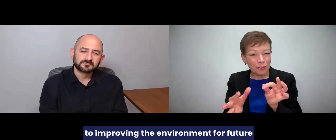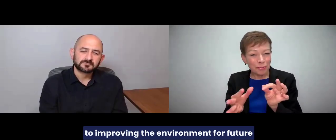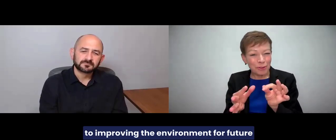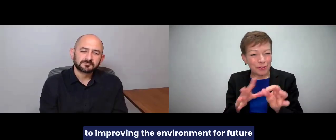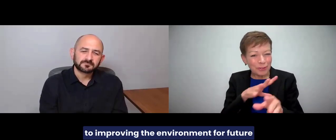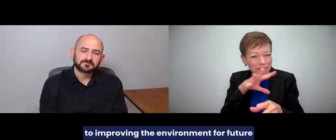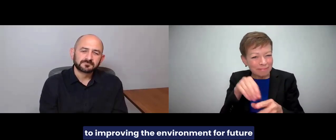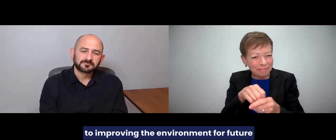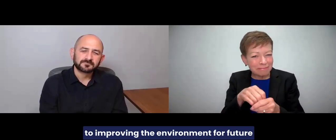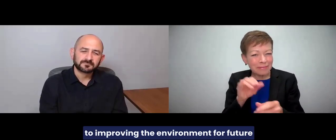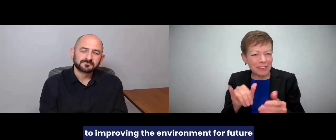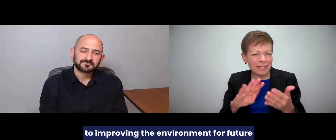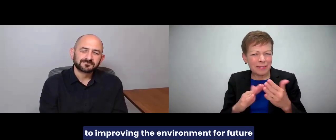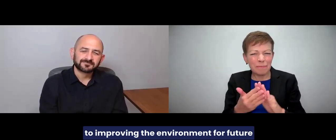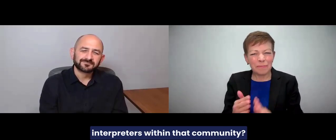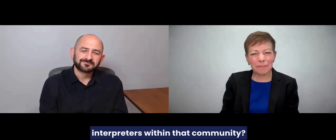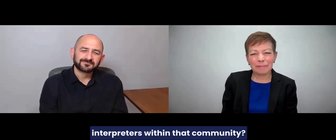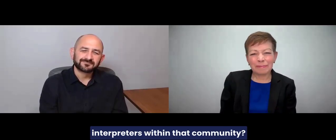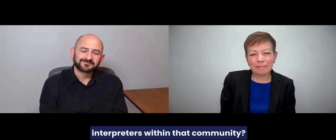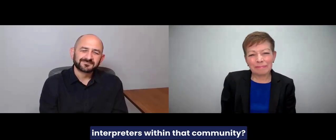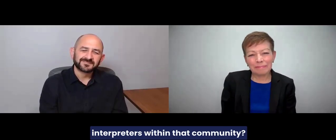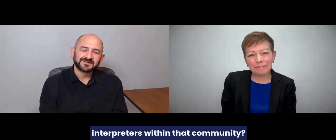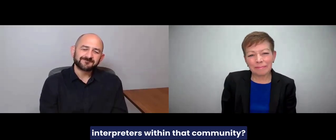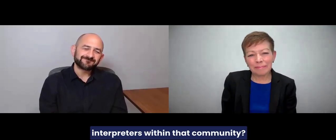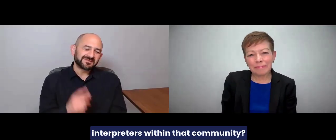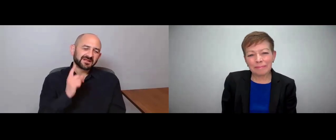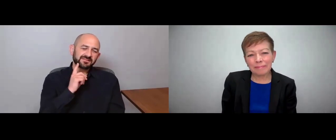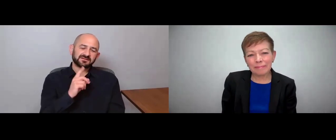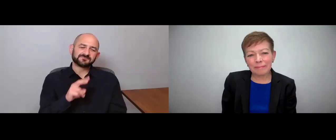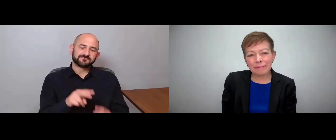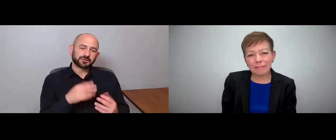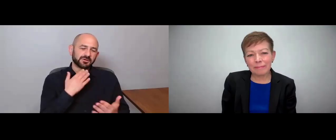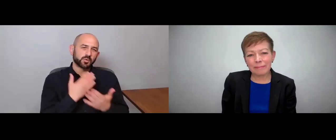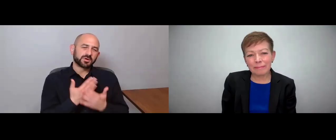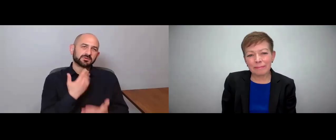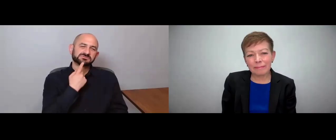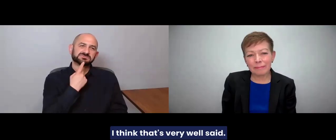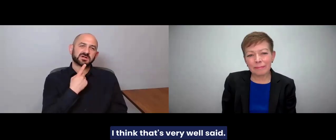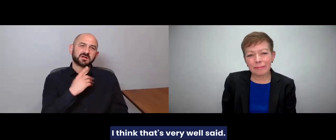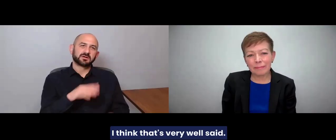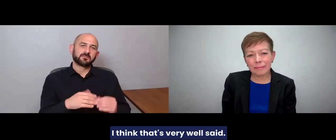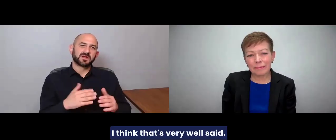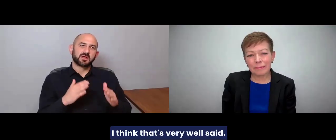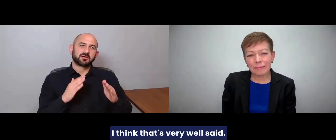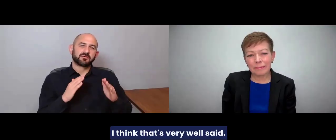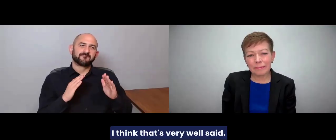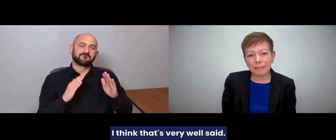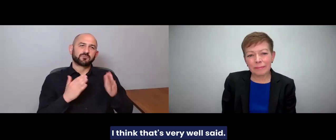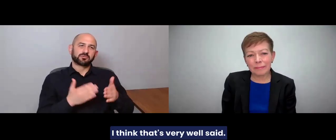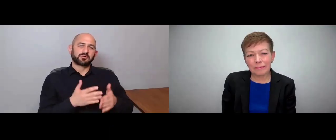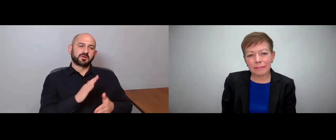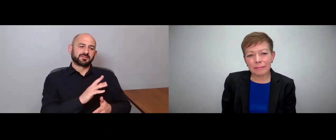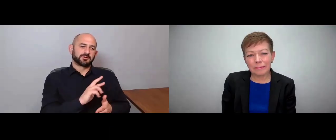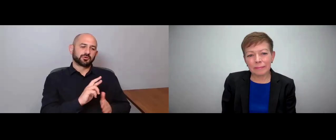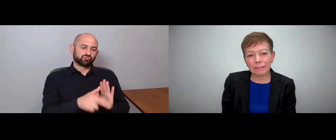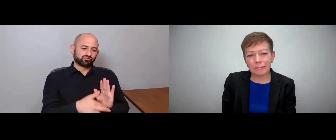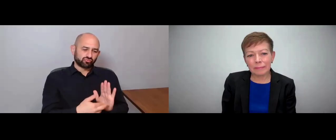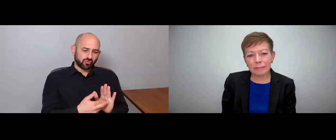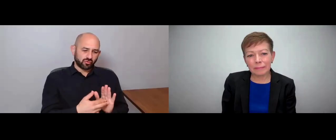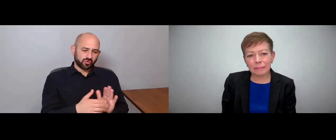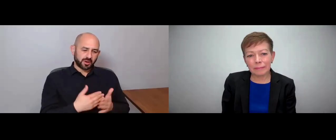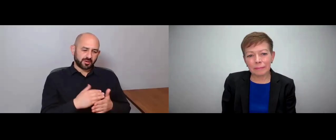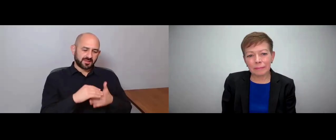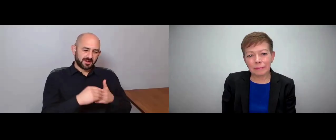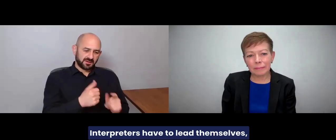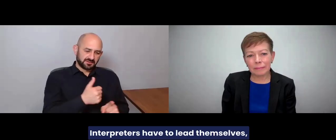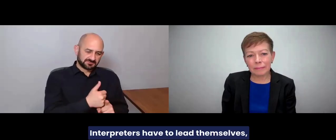to improving the environment for future interpreters within that community? I think that's very well said.